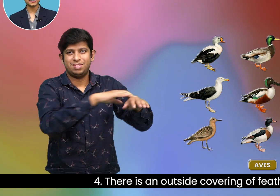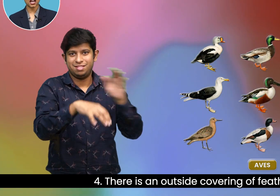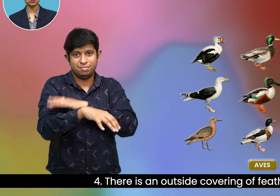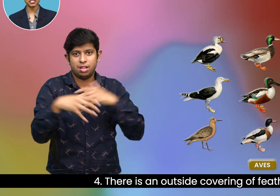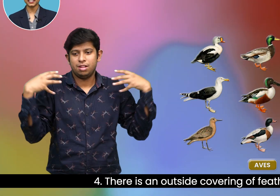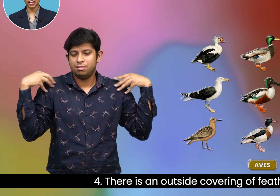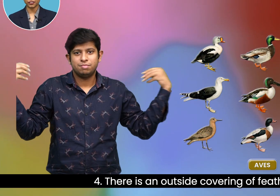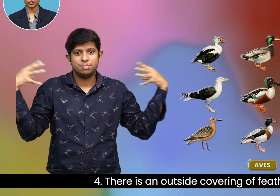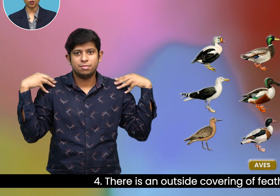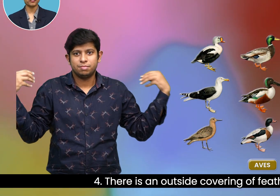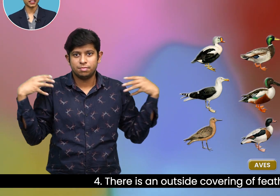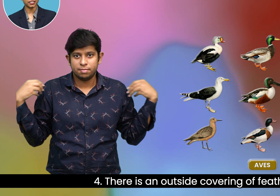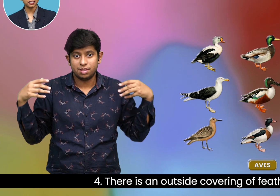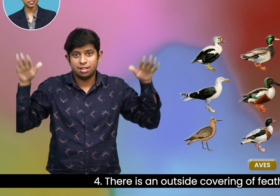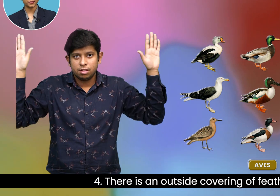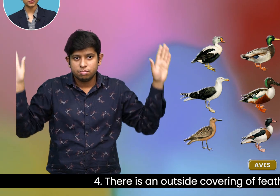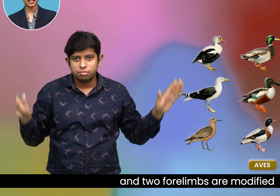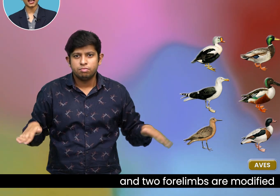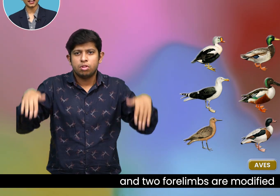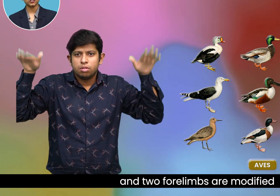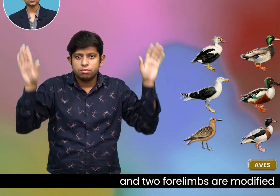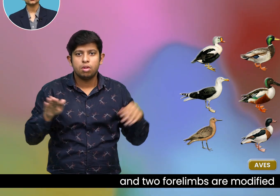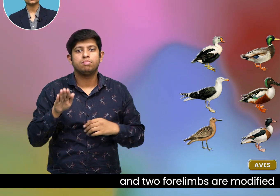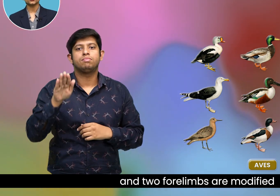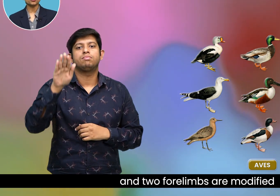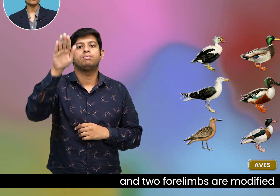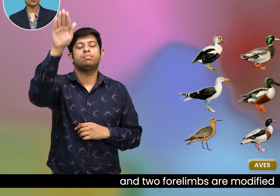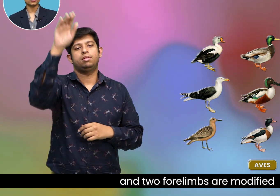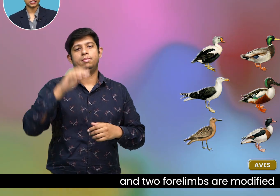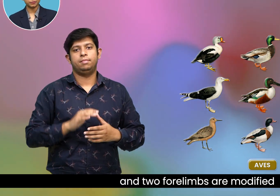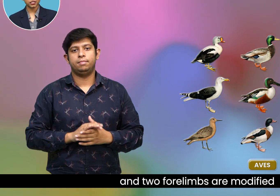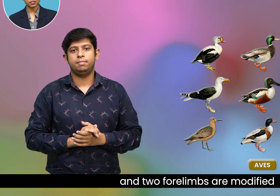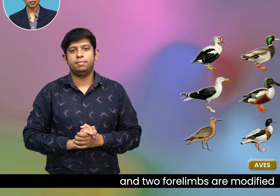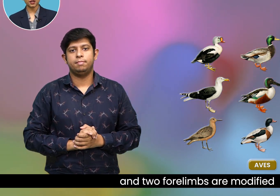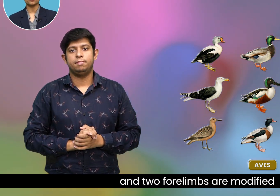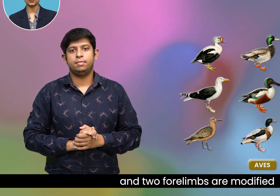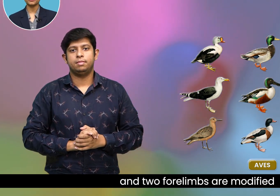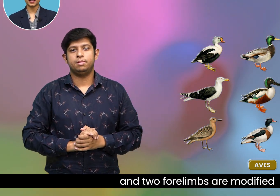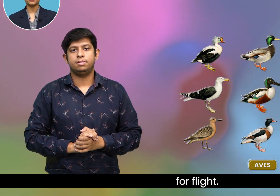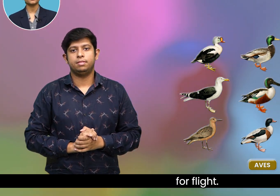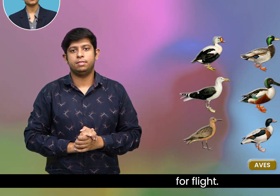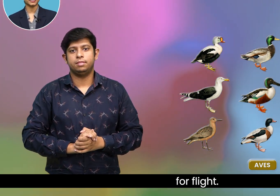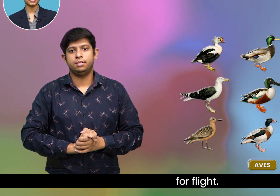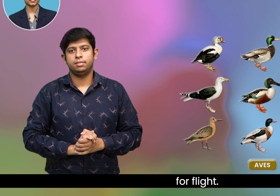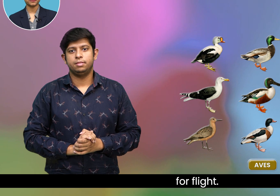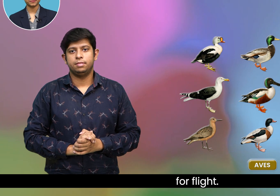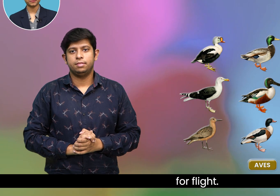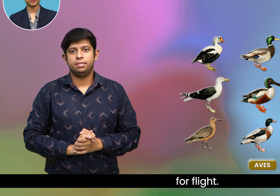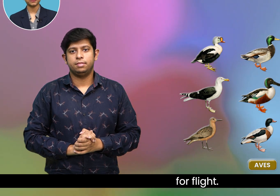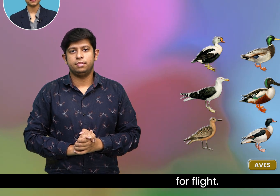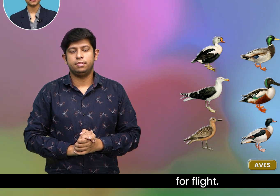There is an outside covering of feathers and 2 forelimbs are modified for flight.